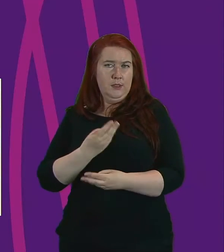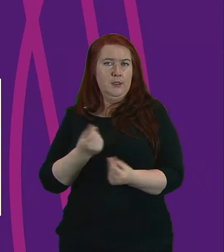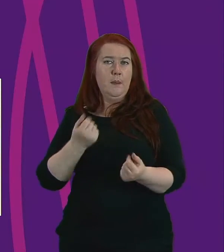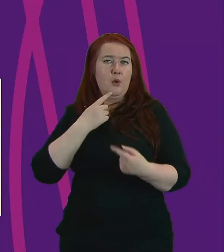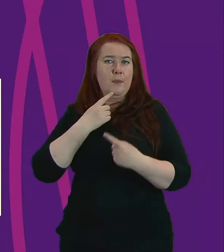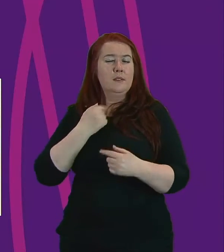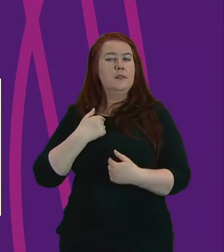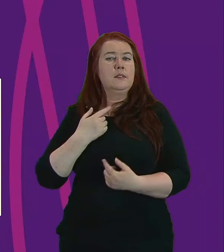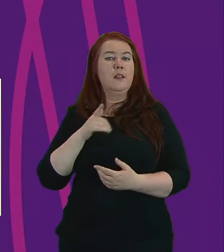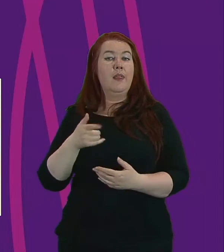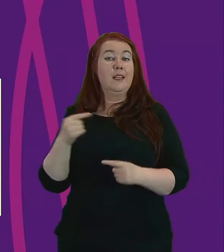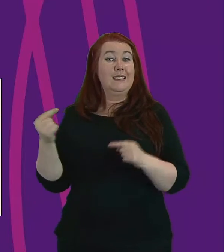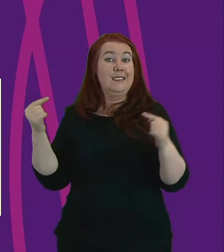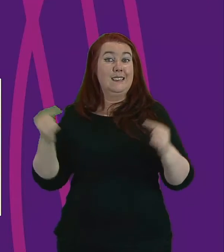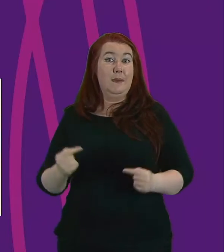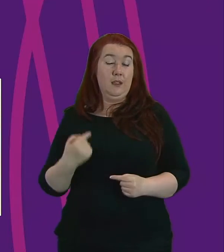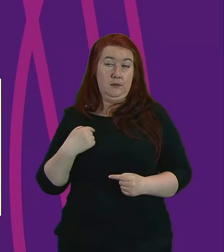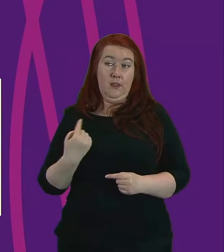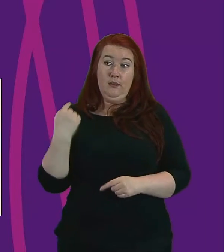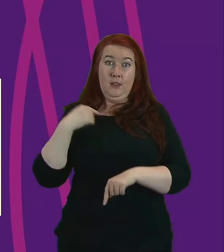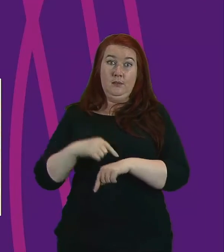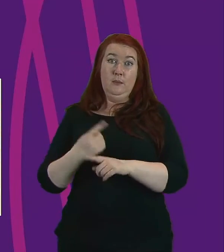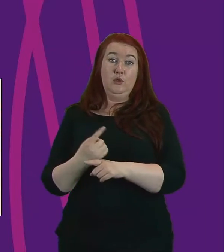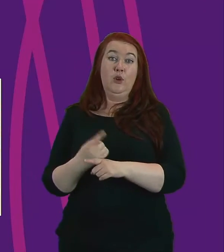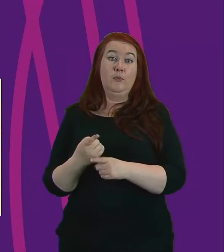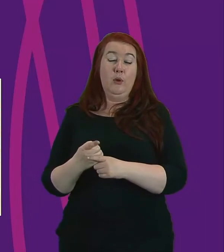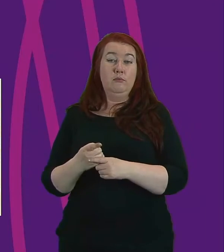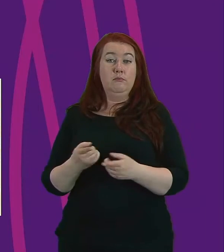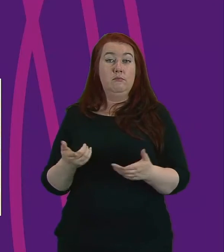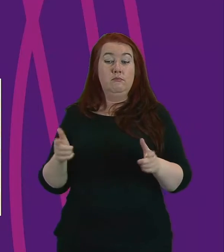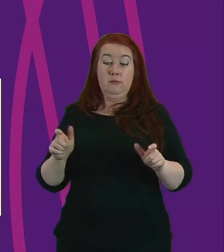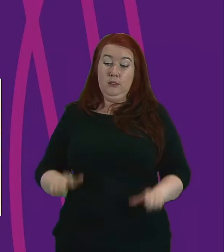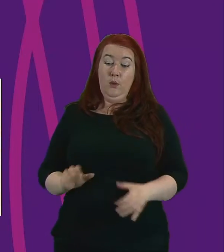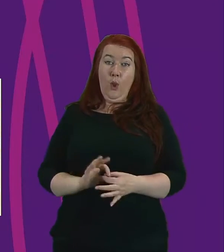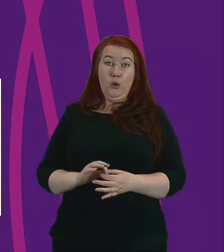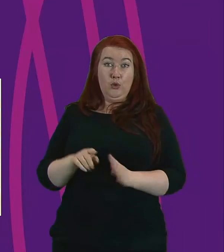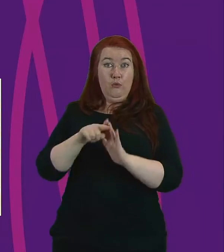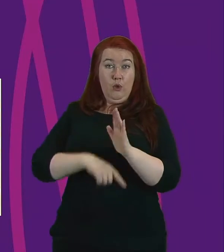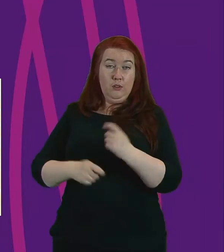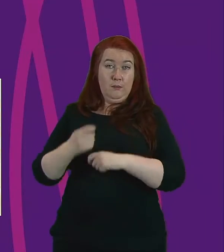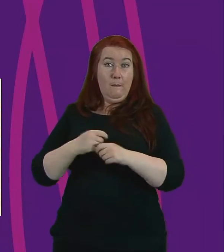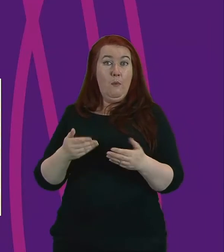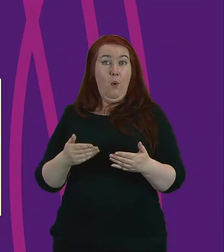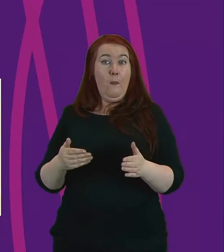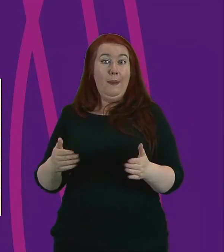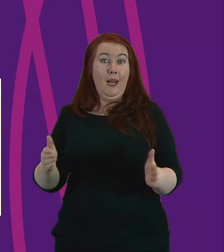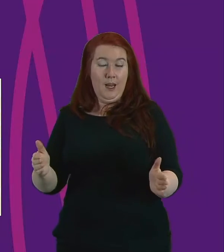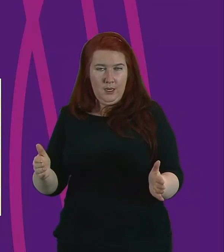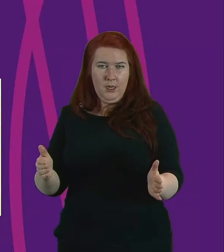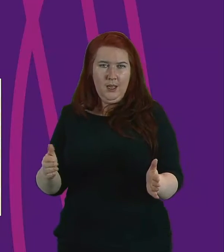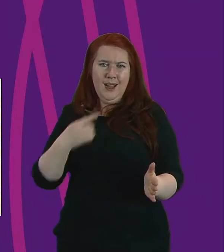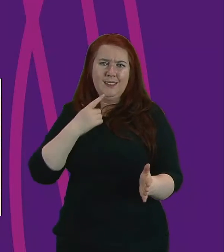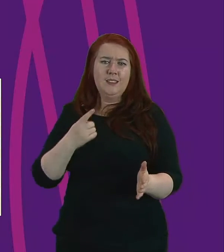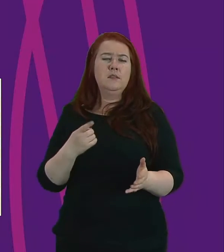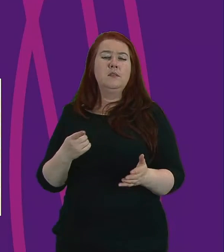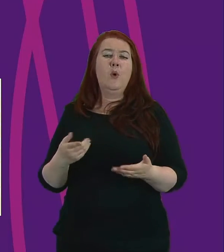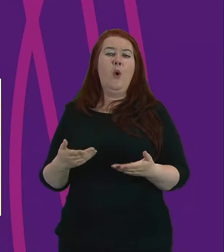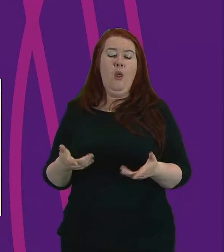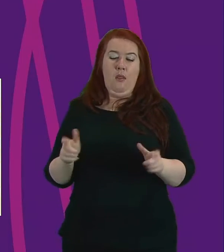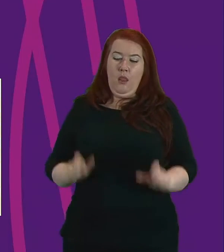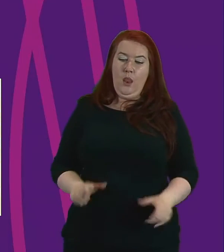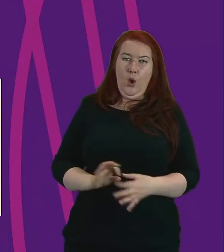discussed the easing of lockdown restrictions. And at that time I made the point that lockdown was not, as is sometimes portrayed, a trade-off between lives